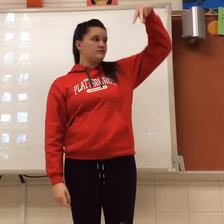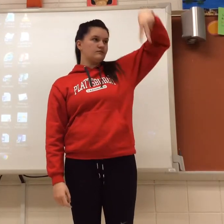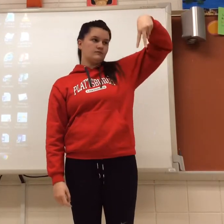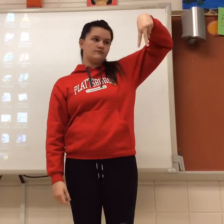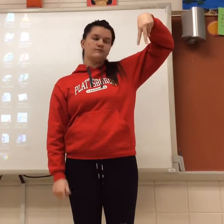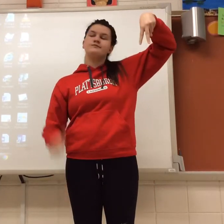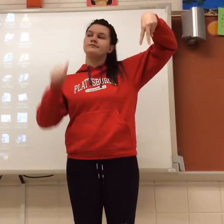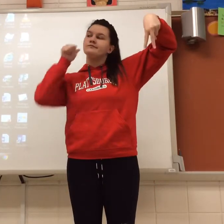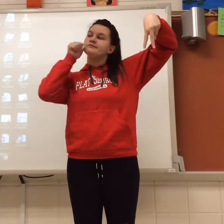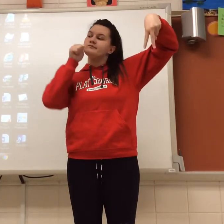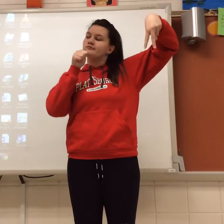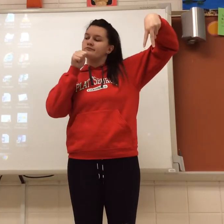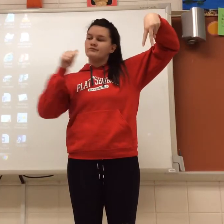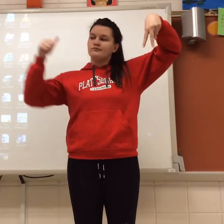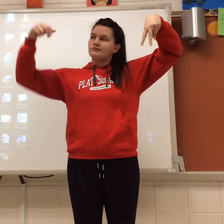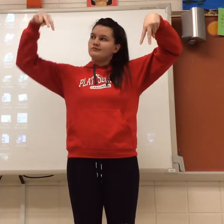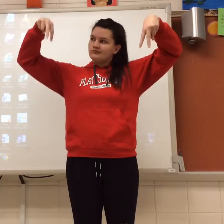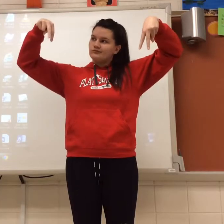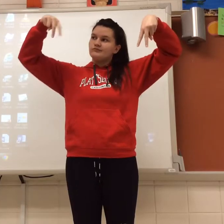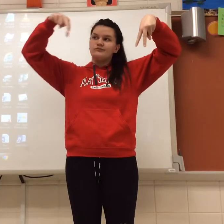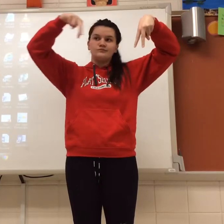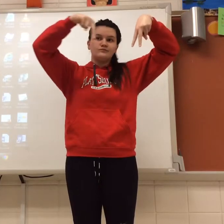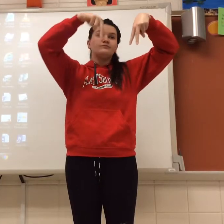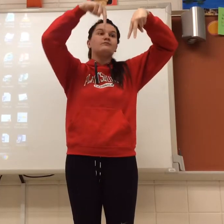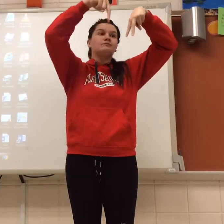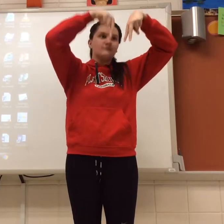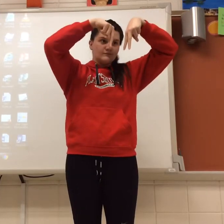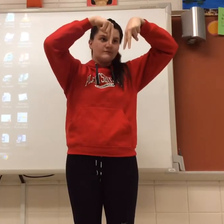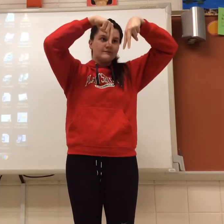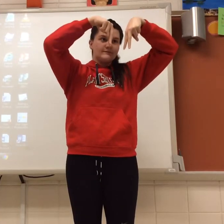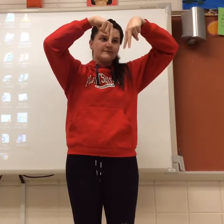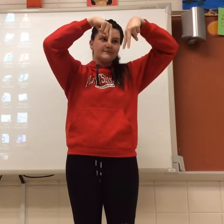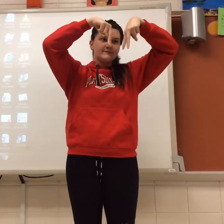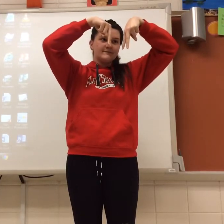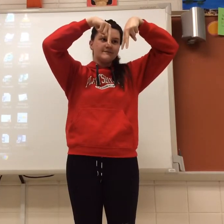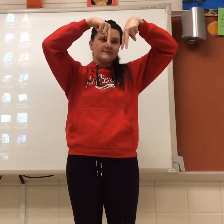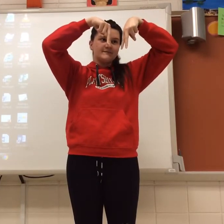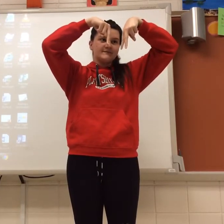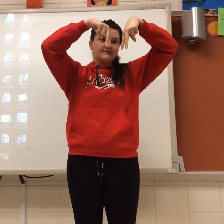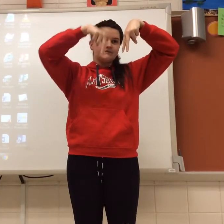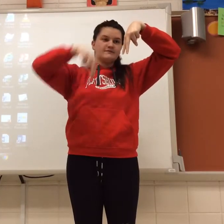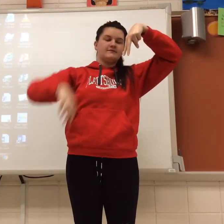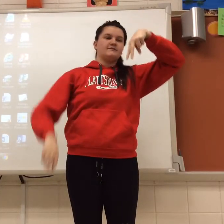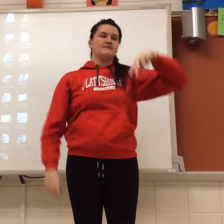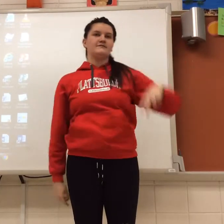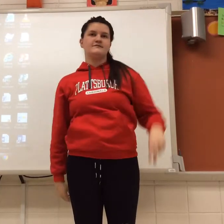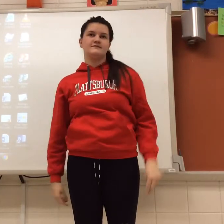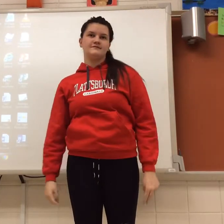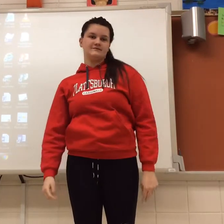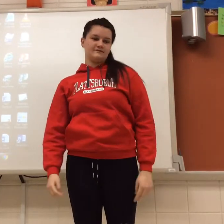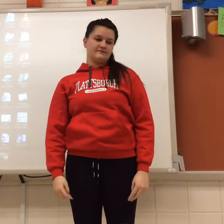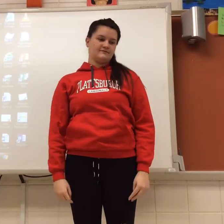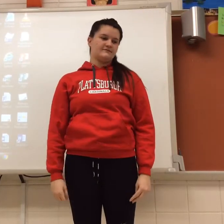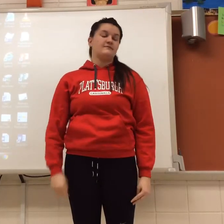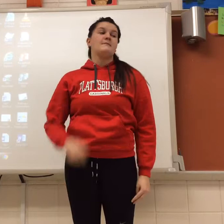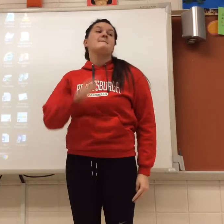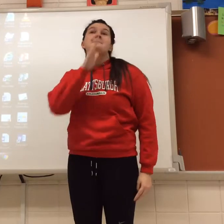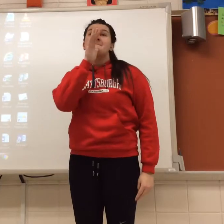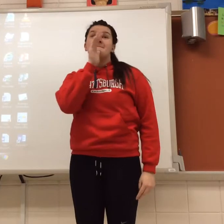Then one morning, a little girl stopped and looked straight into Corduroy's bright eyes. "Oh,